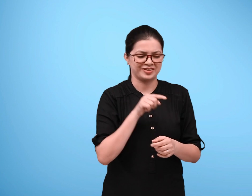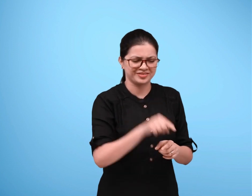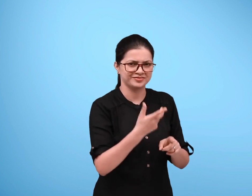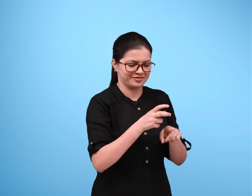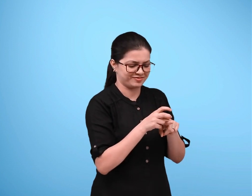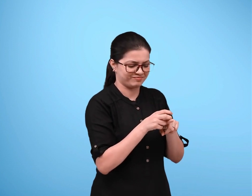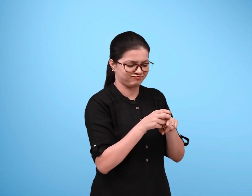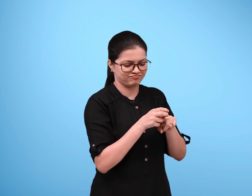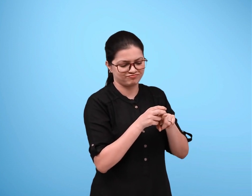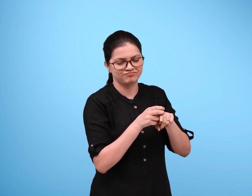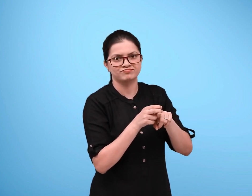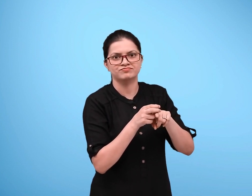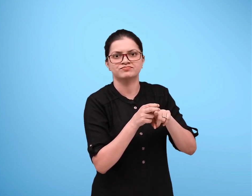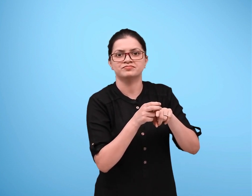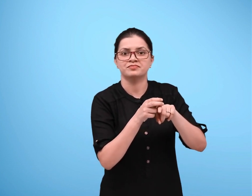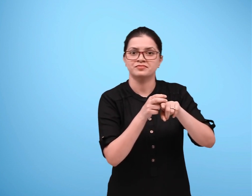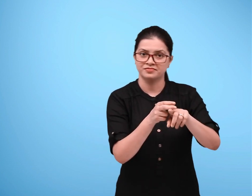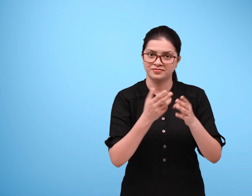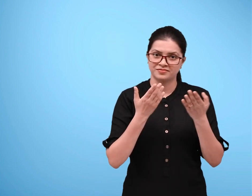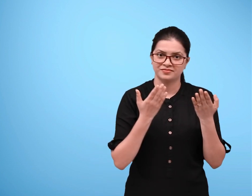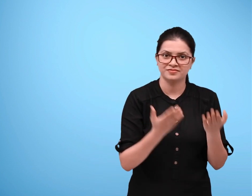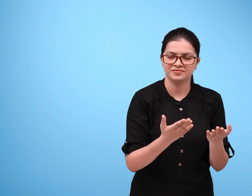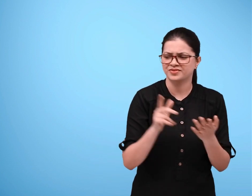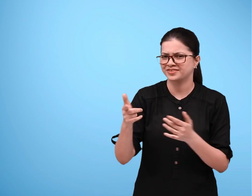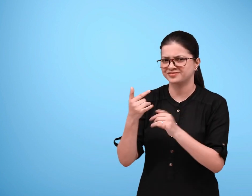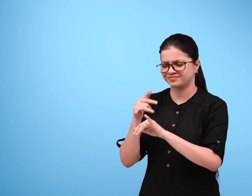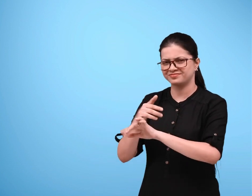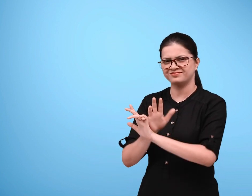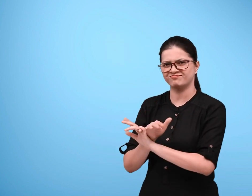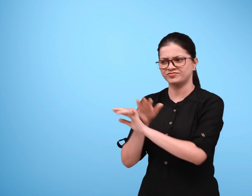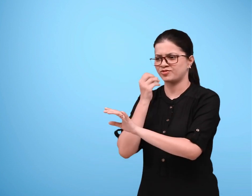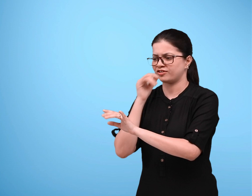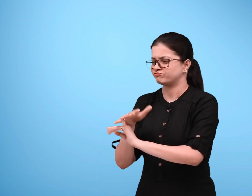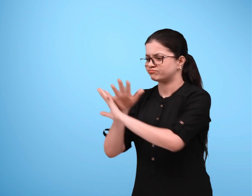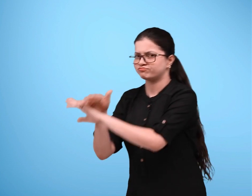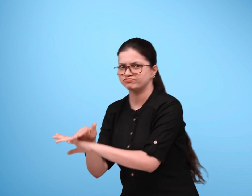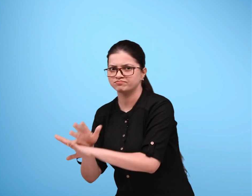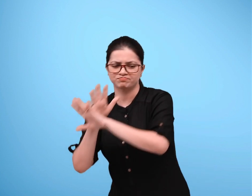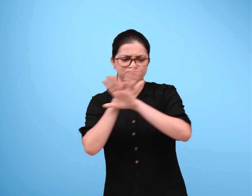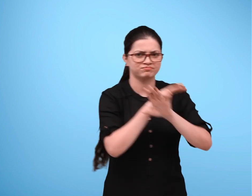The movement of a snail on the ground, a butterfly flitting from flower to